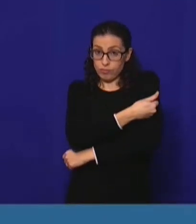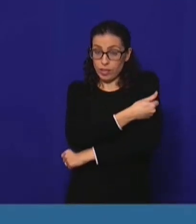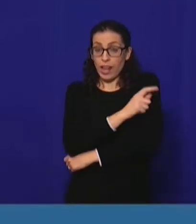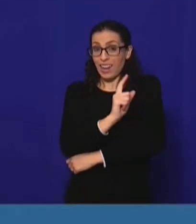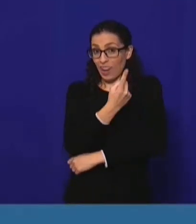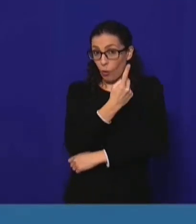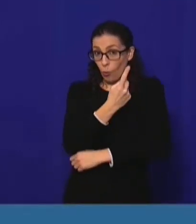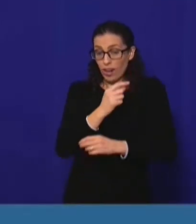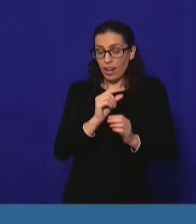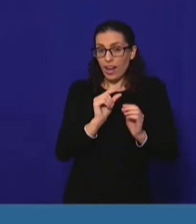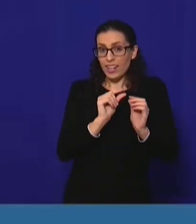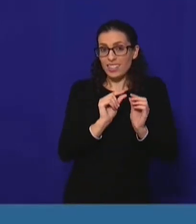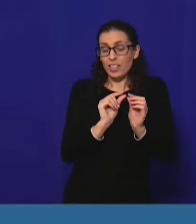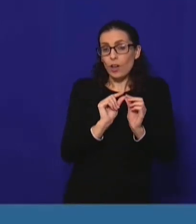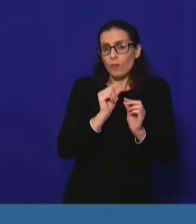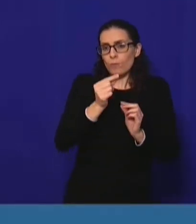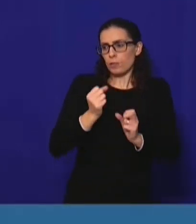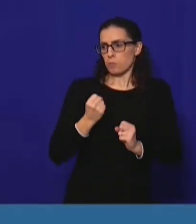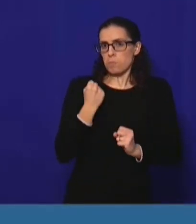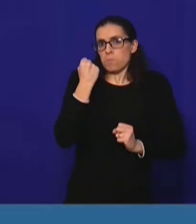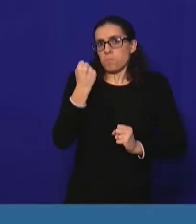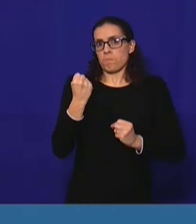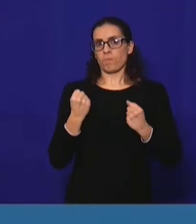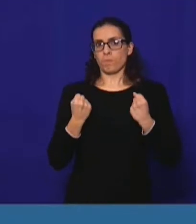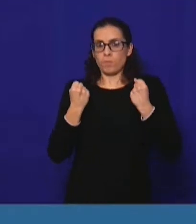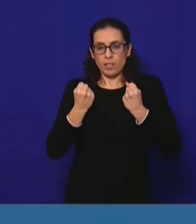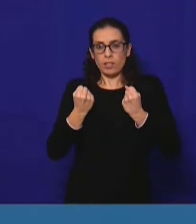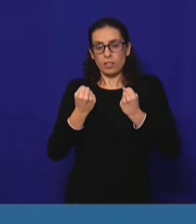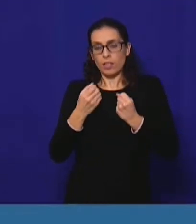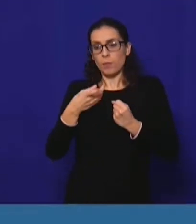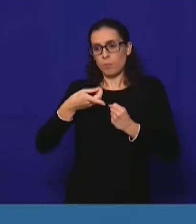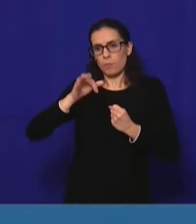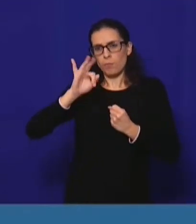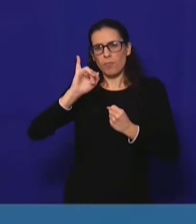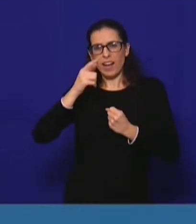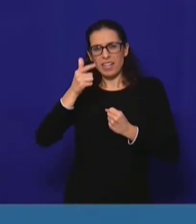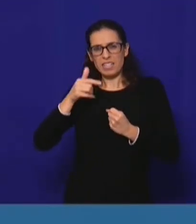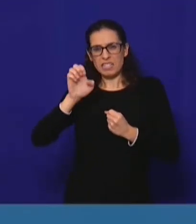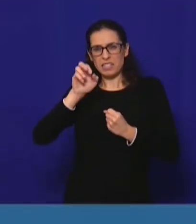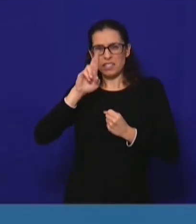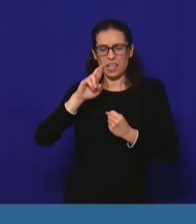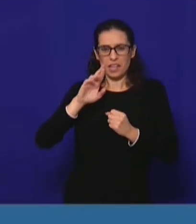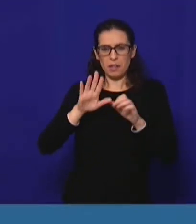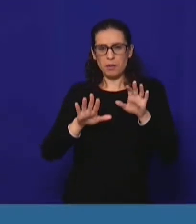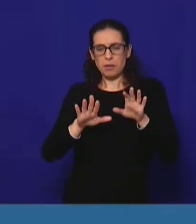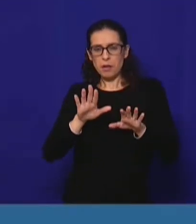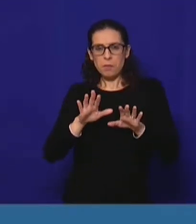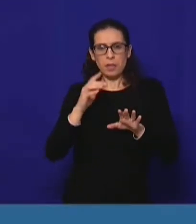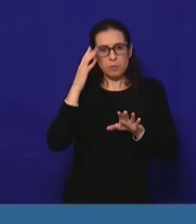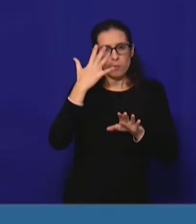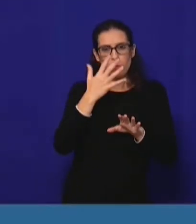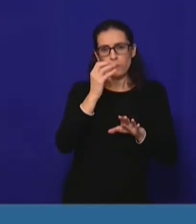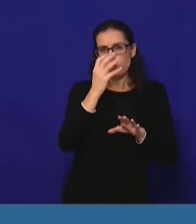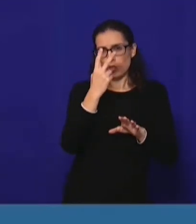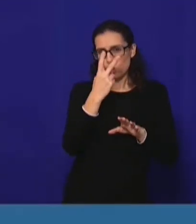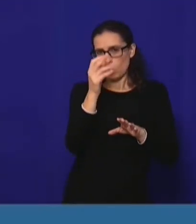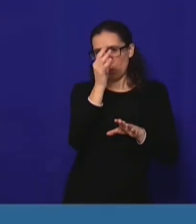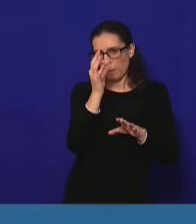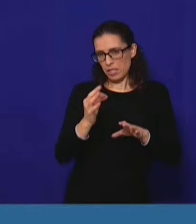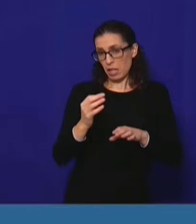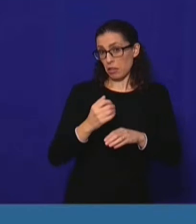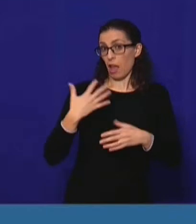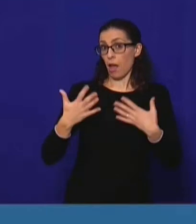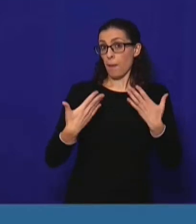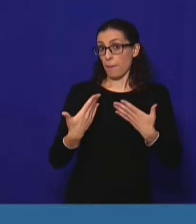immunità wara ftit ġranet. Huwa tal-Pfizer qegħdin jismaw li jkun betwieħor 52% effettiv